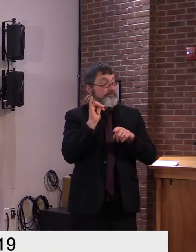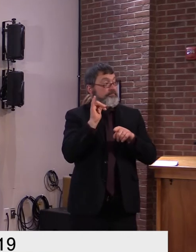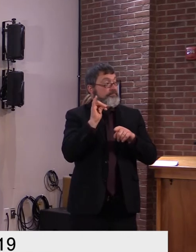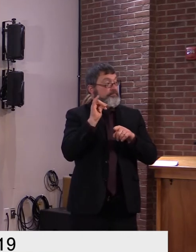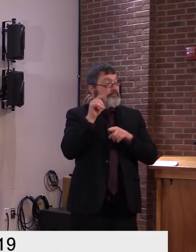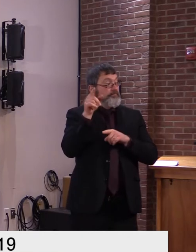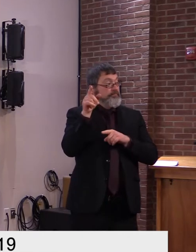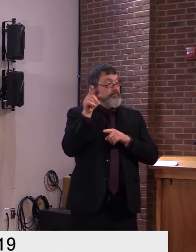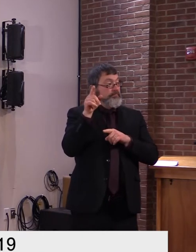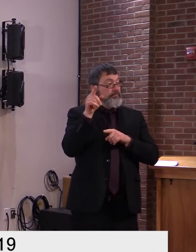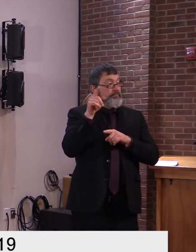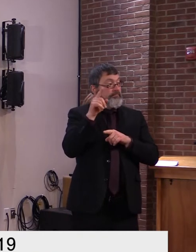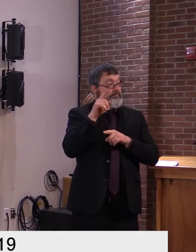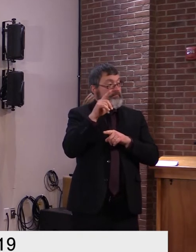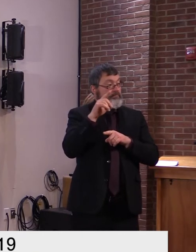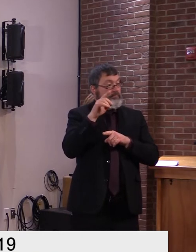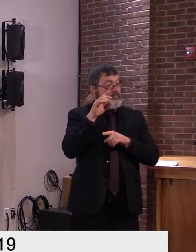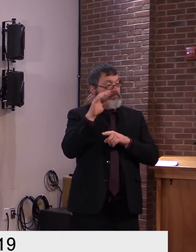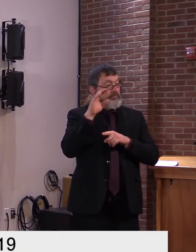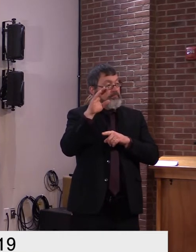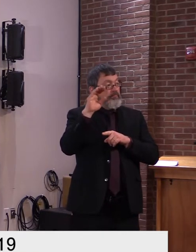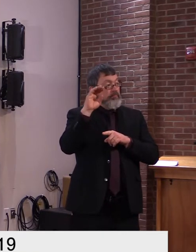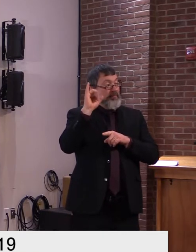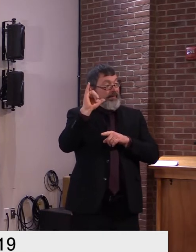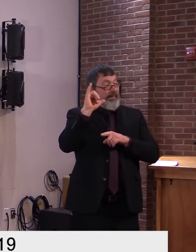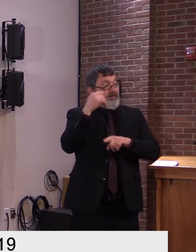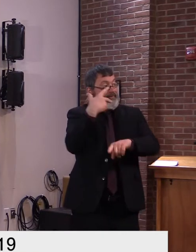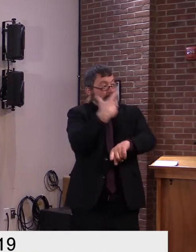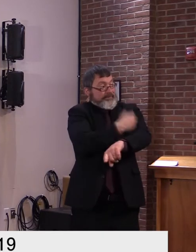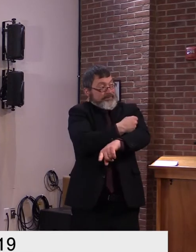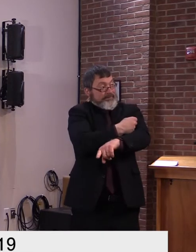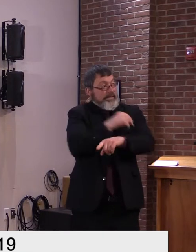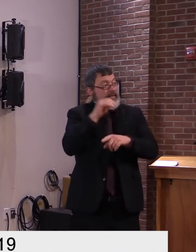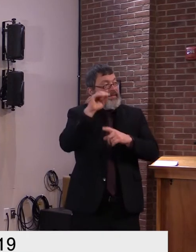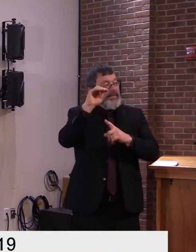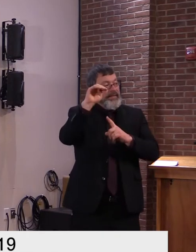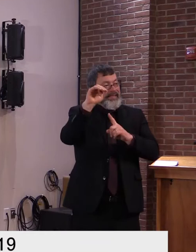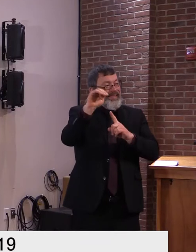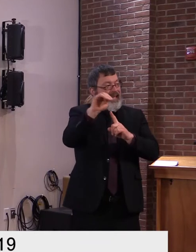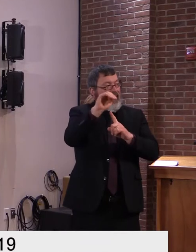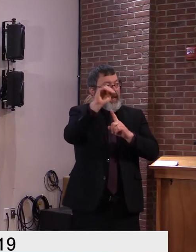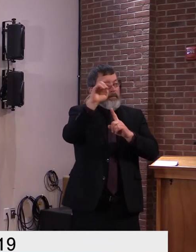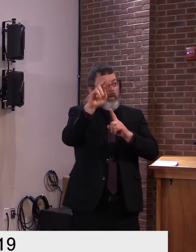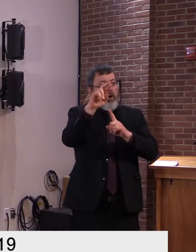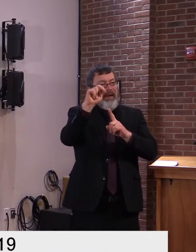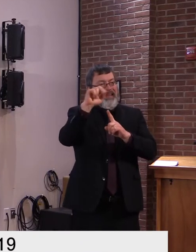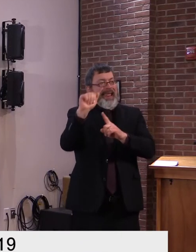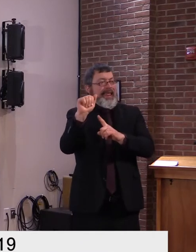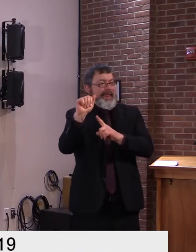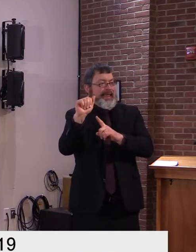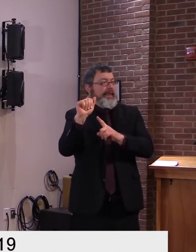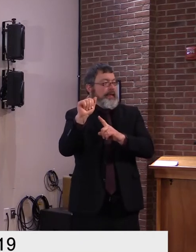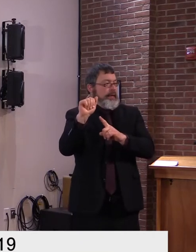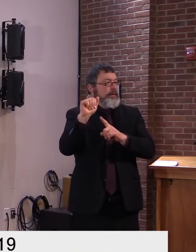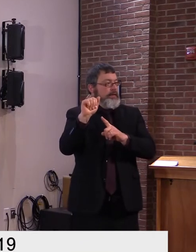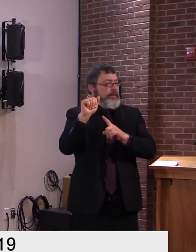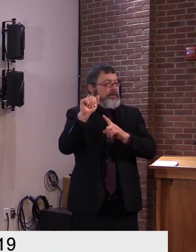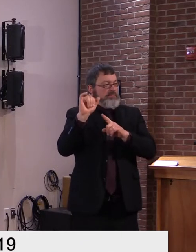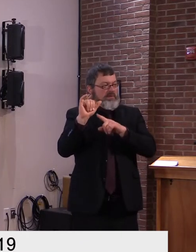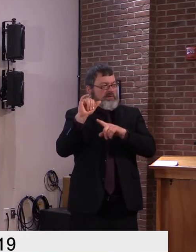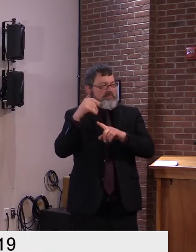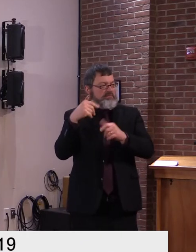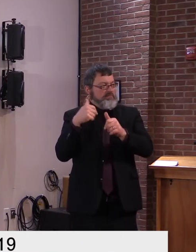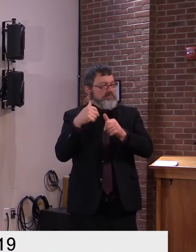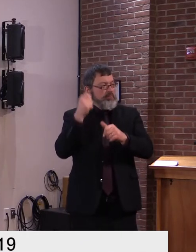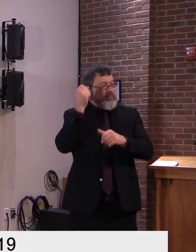mRNA vaccines actually teach our cells how to make a protein, which is just a small piece of a protein that triggers